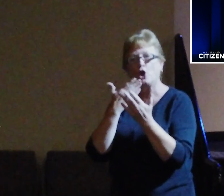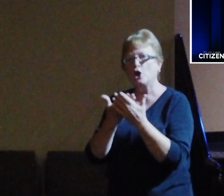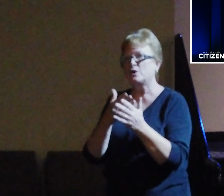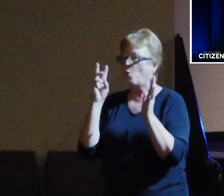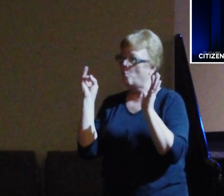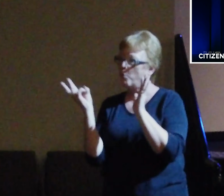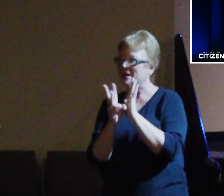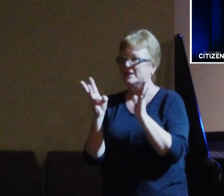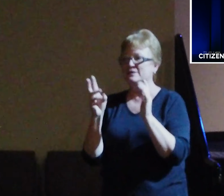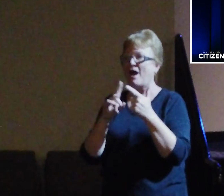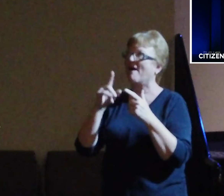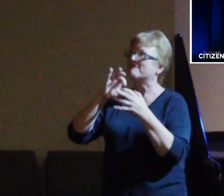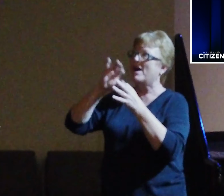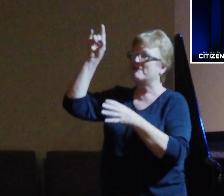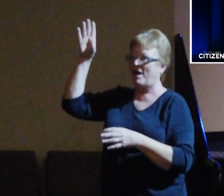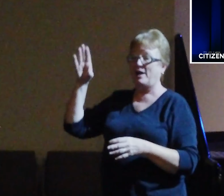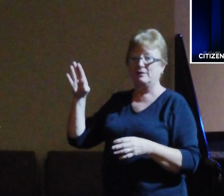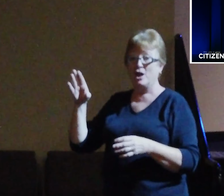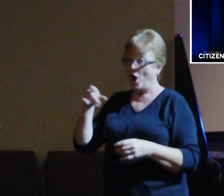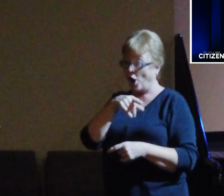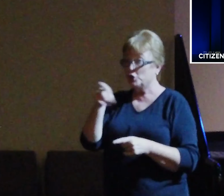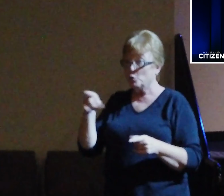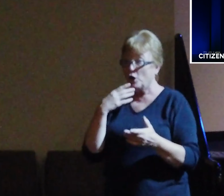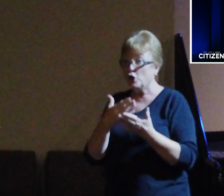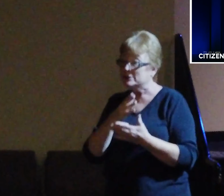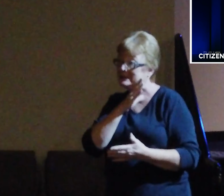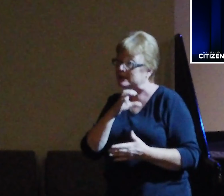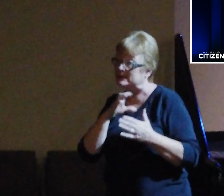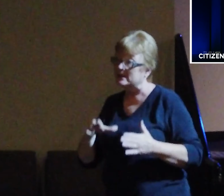of our king. So let me ask you, are you a good citizen?